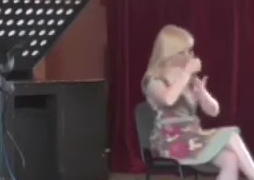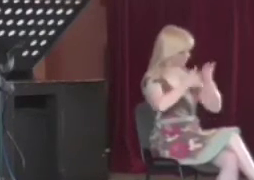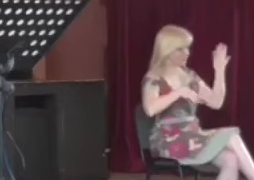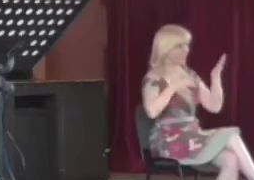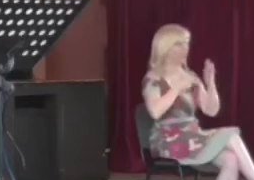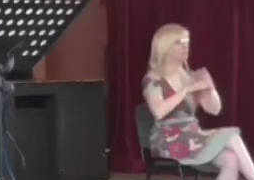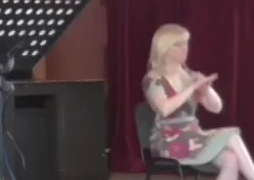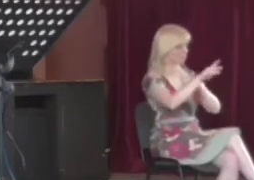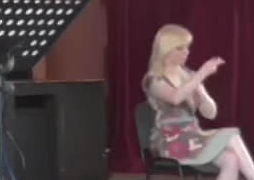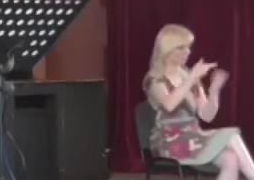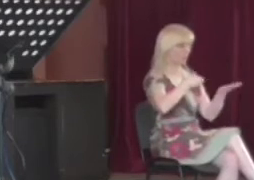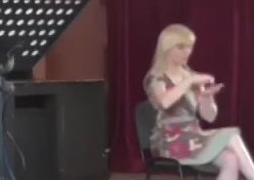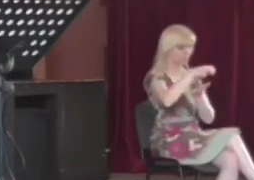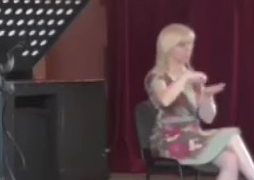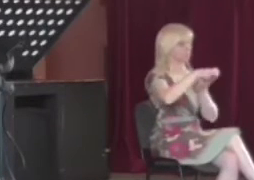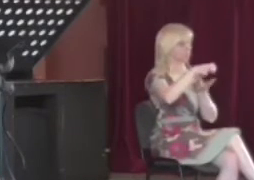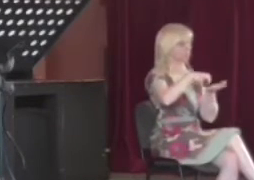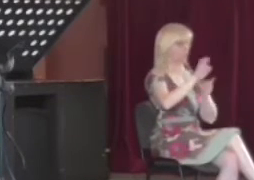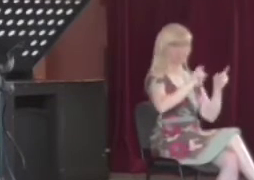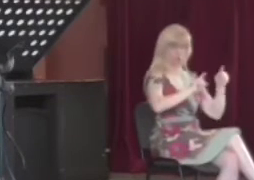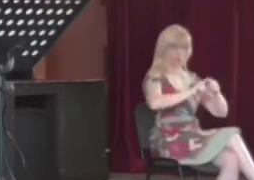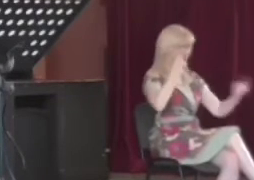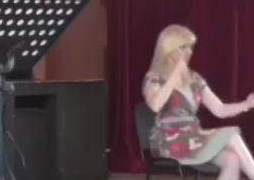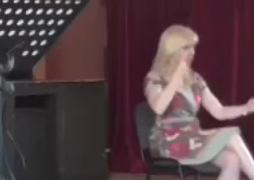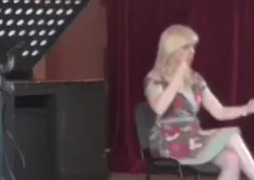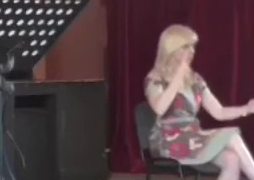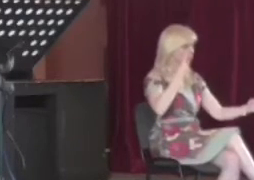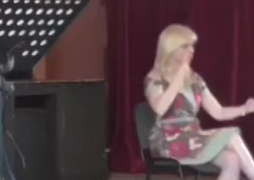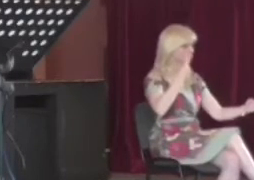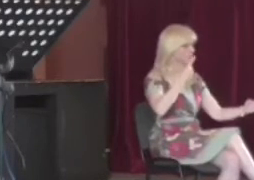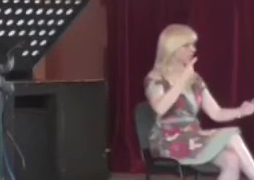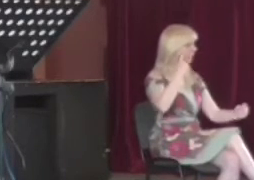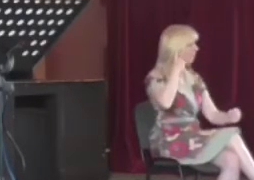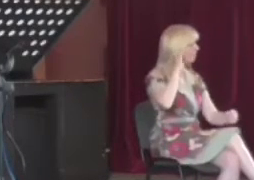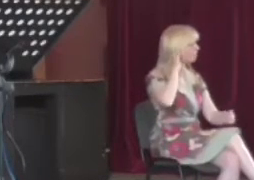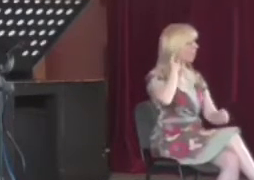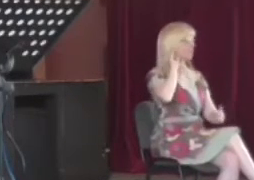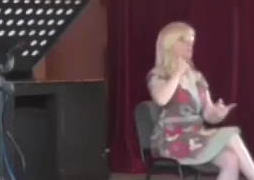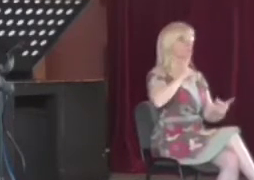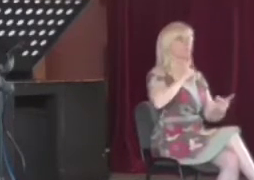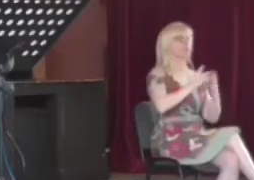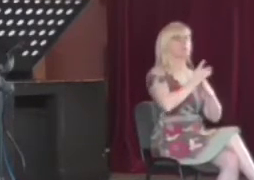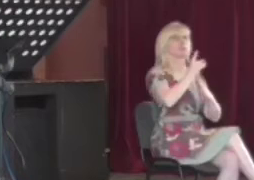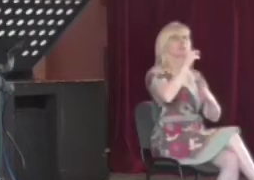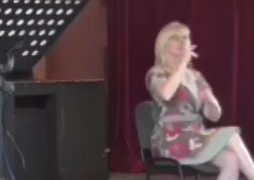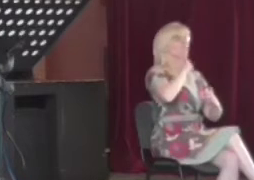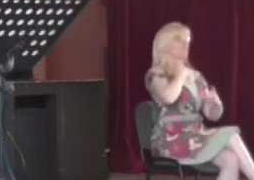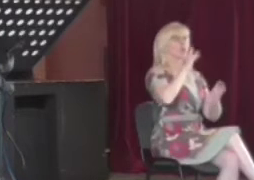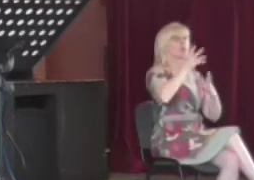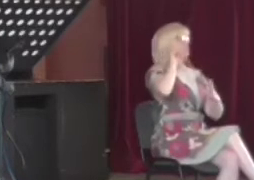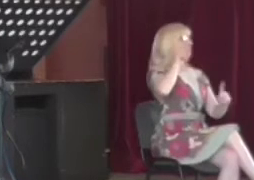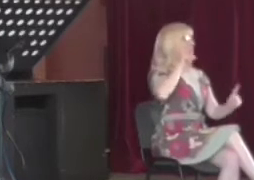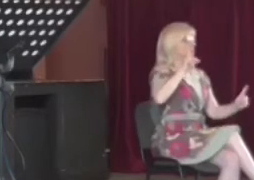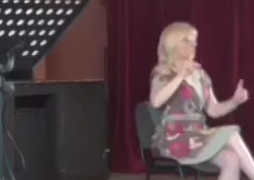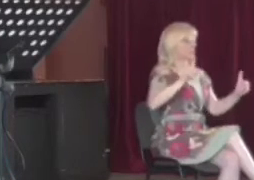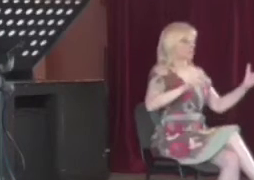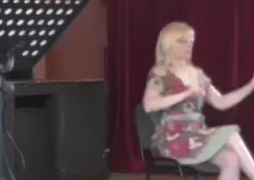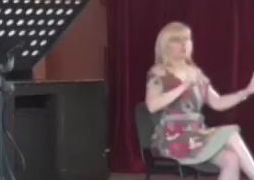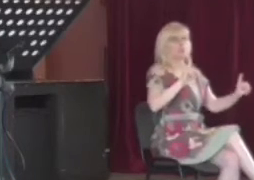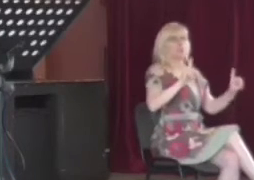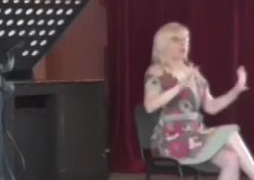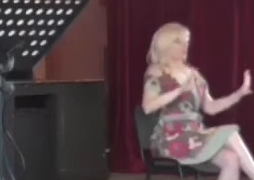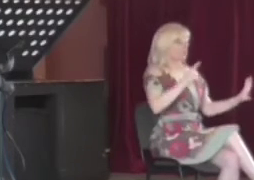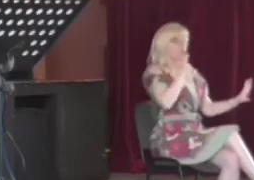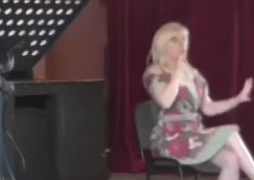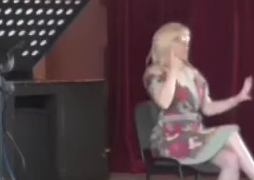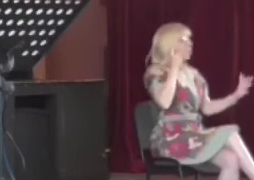a feared man. Who are you, Lord? Saul asked. I am Jesus, whom you are persecuting, he replied.